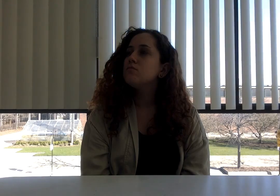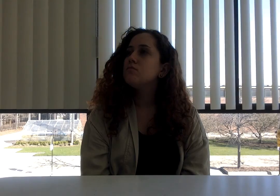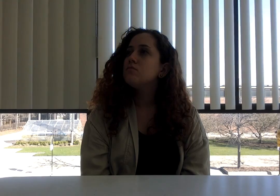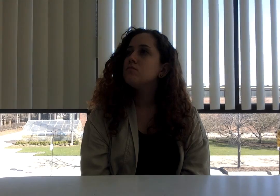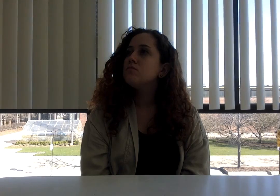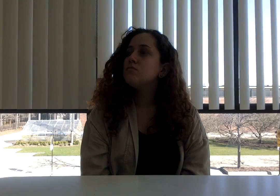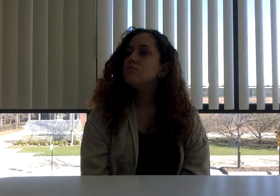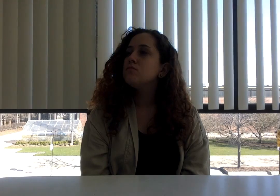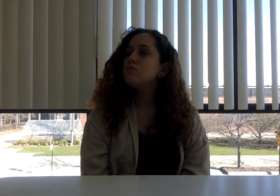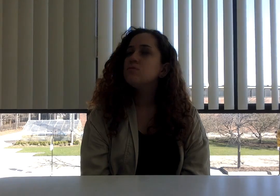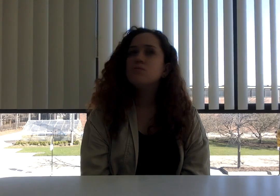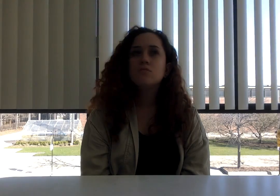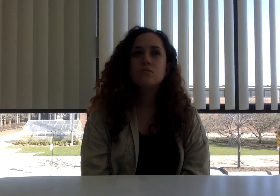6. I did